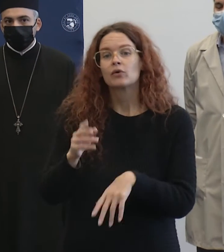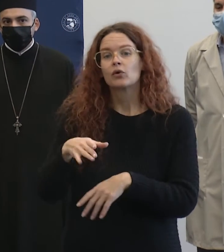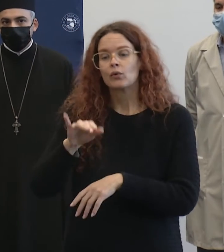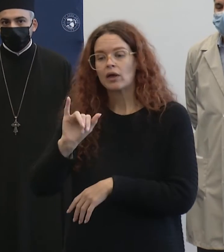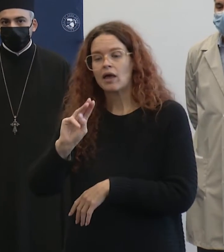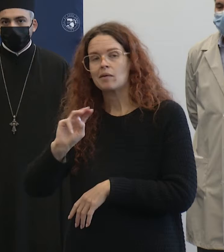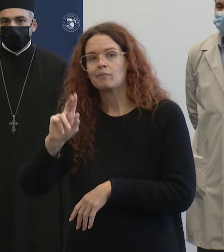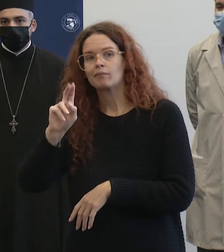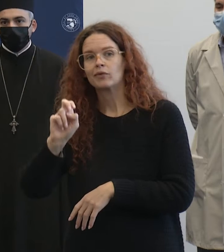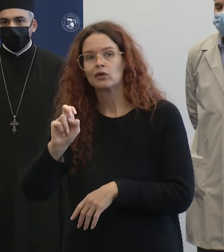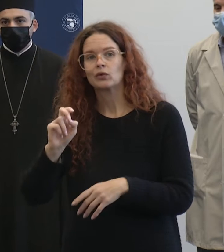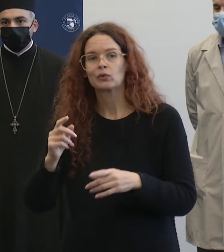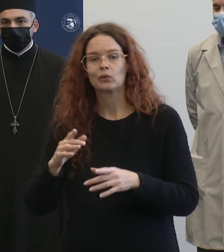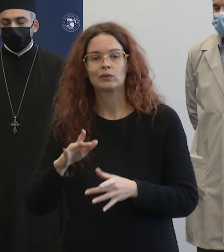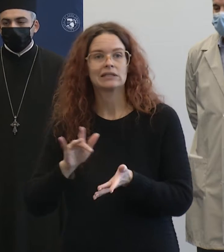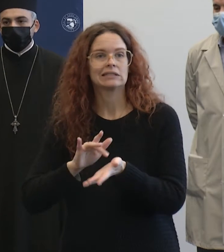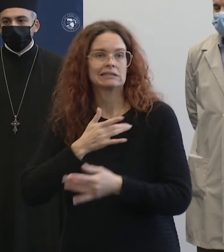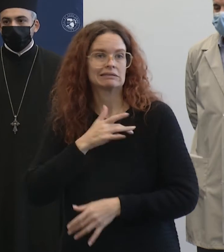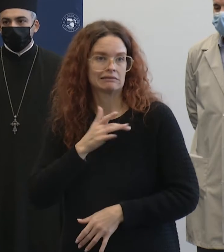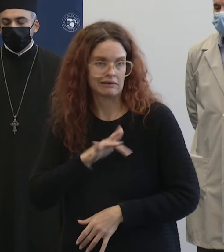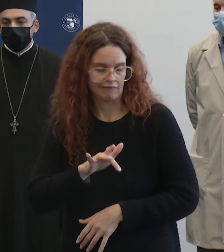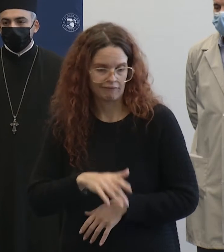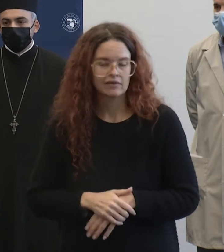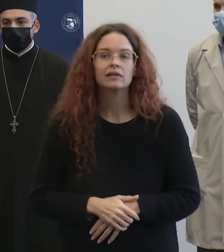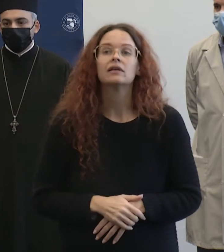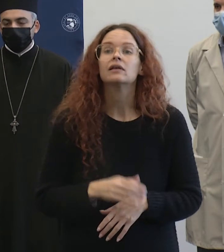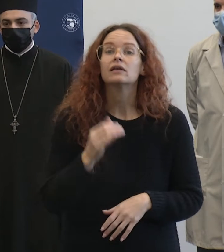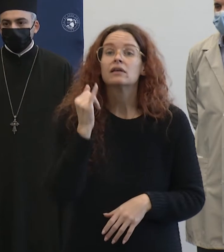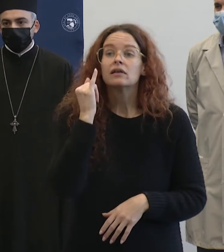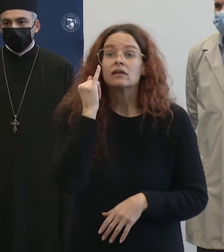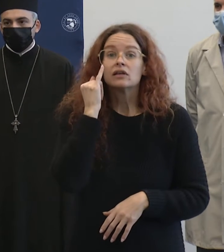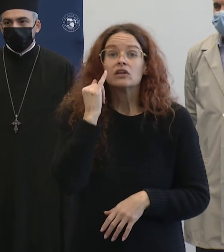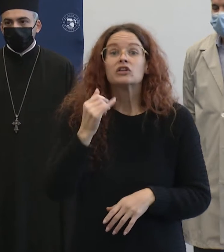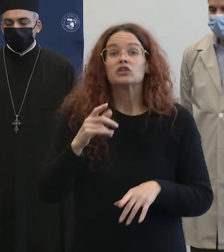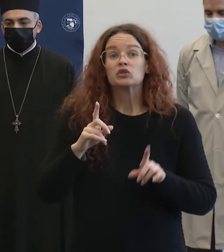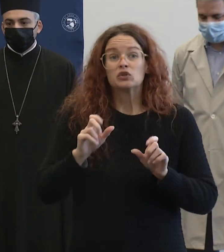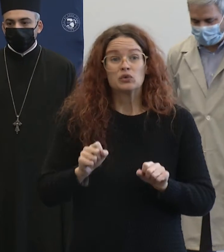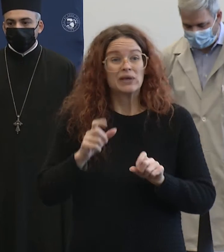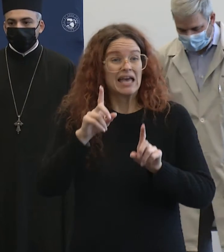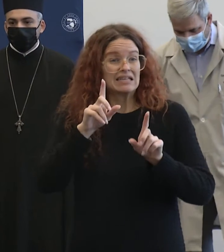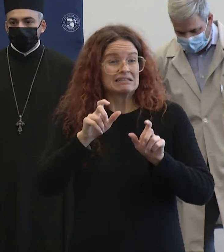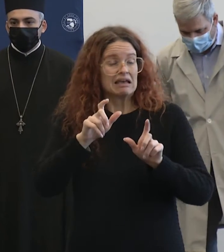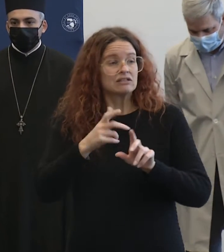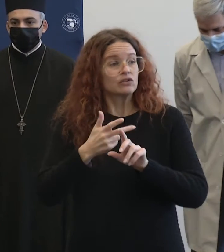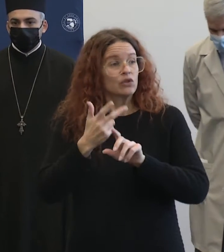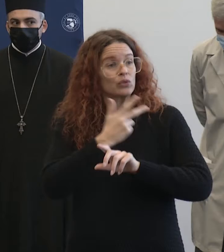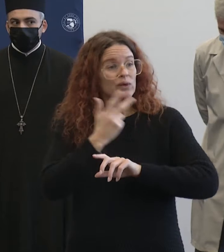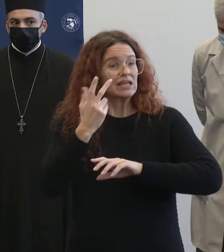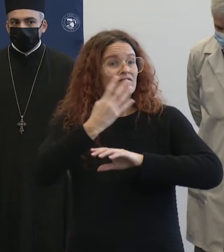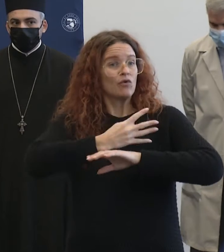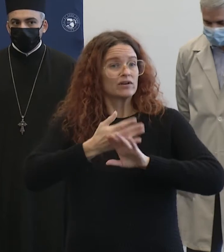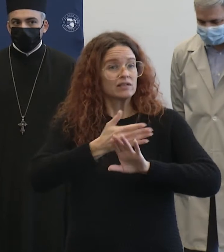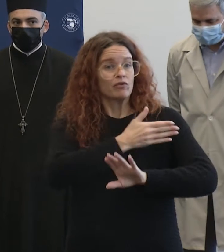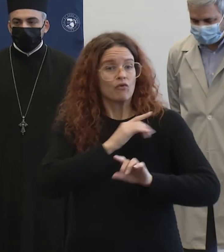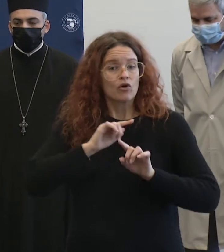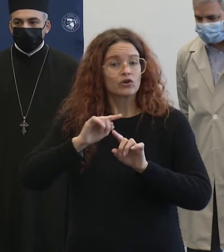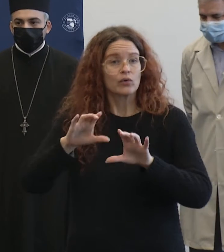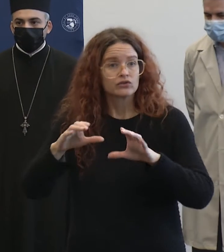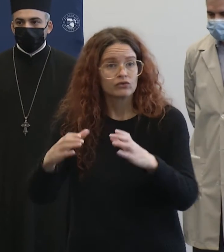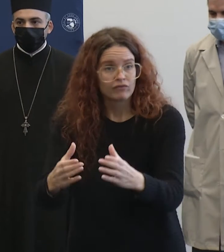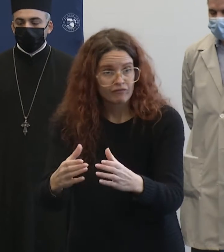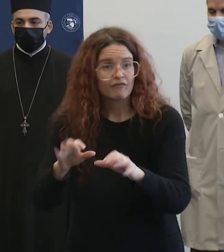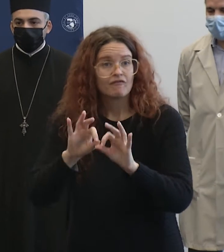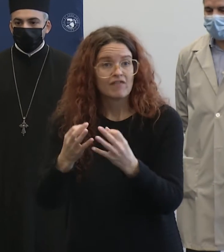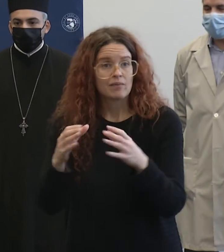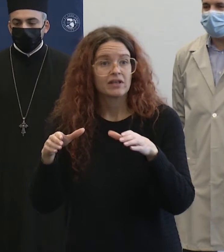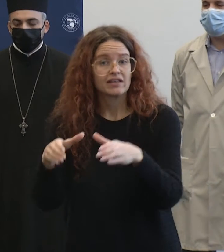compromise. At the very least, if you're unvaccinated, get tested 3 to 4 days before going to an event or gathering with those outside your